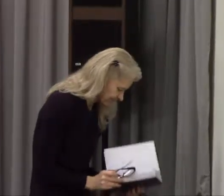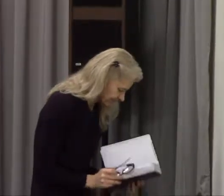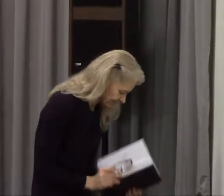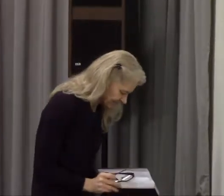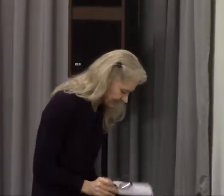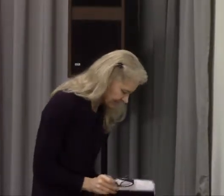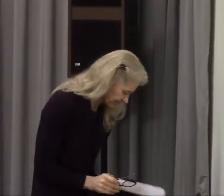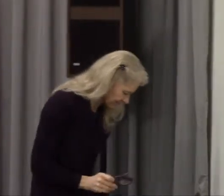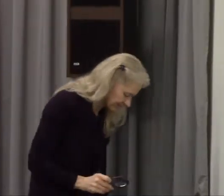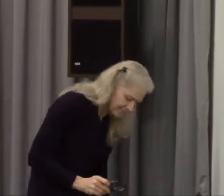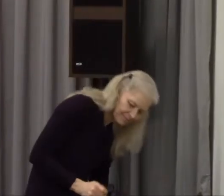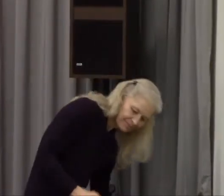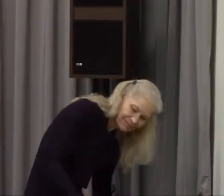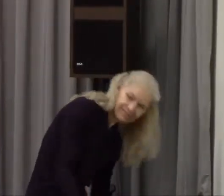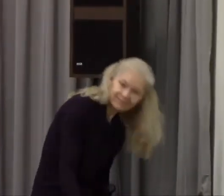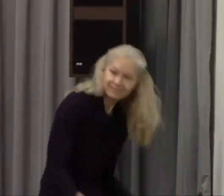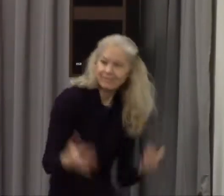Probably could have guessed that.